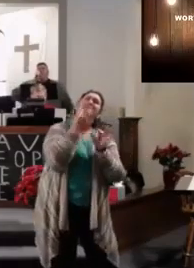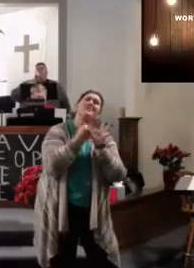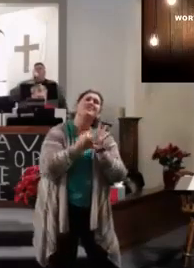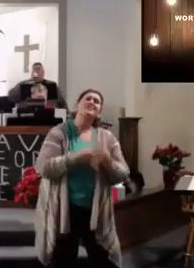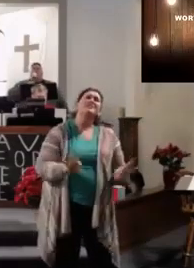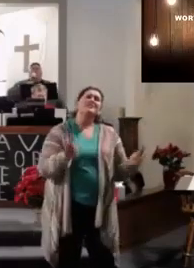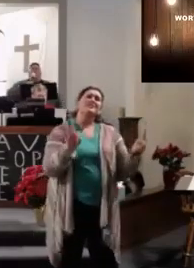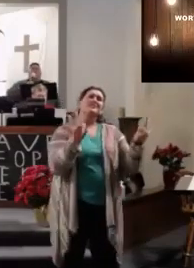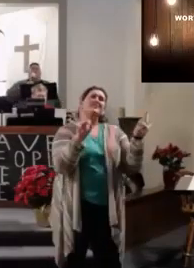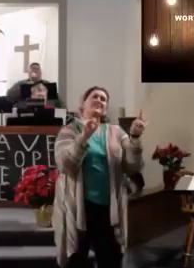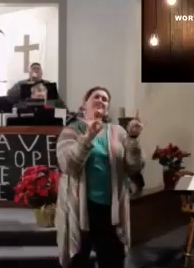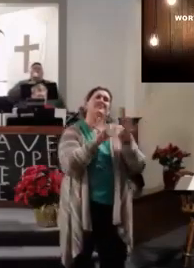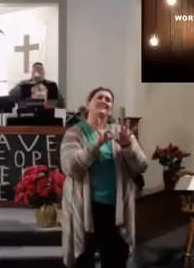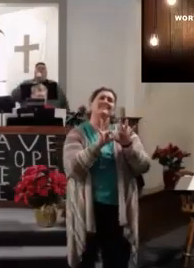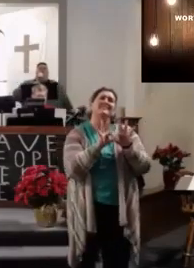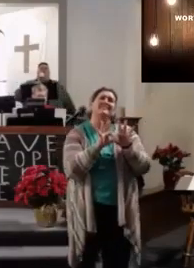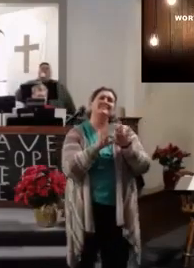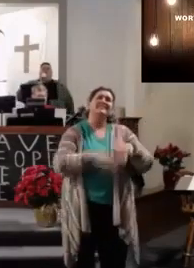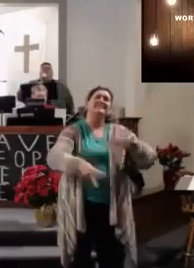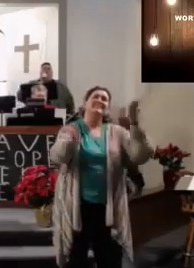you are worthy,